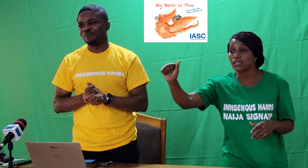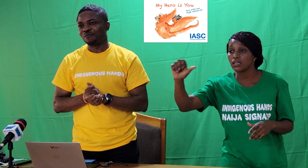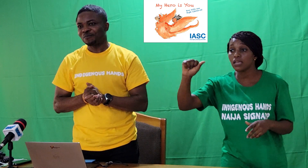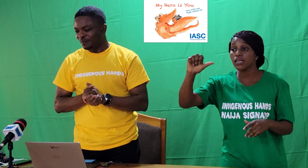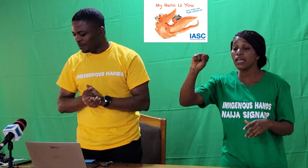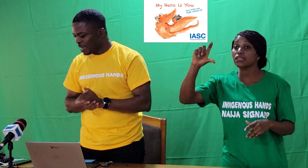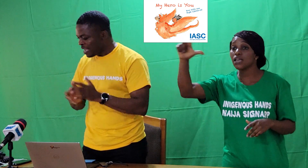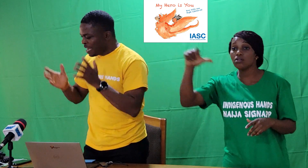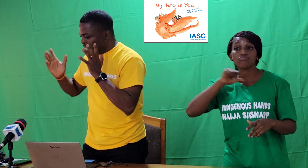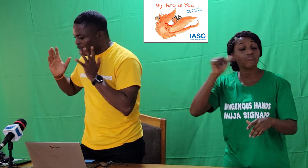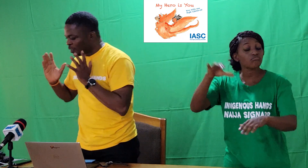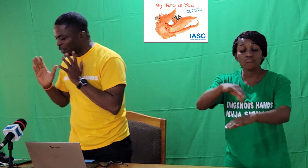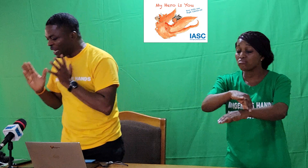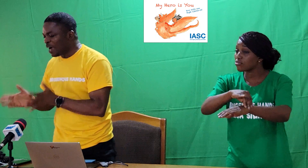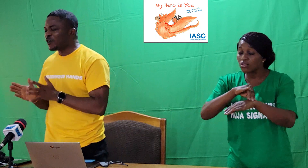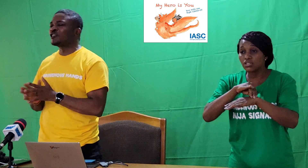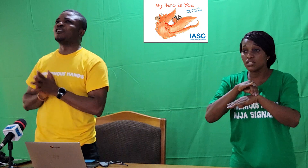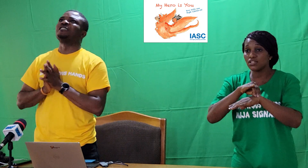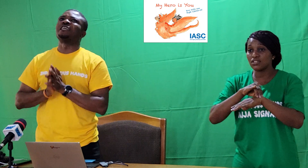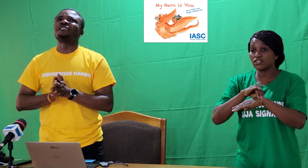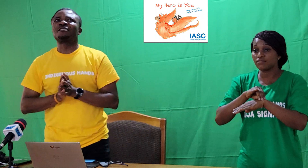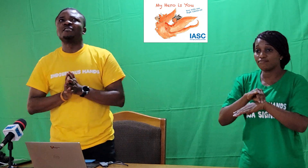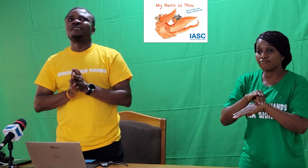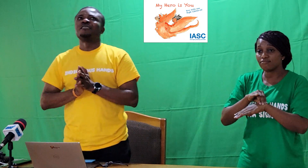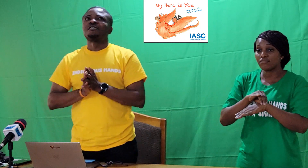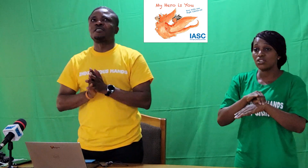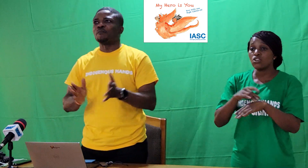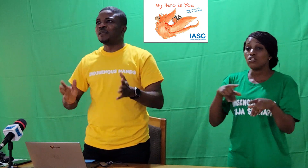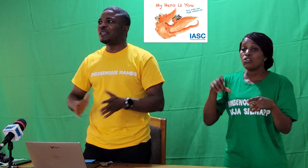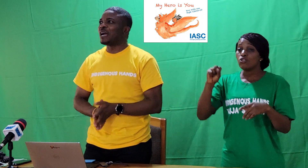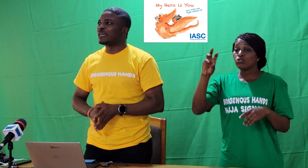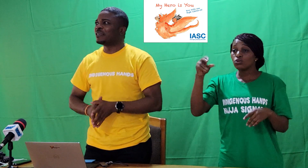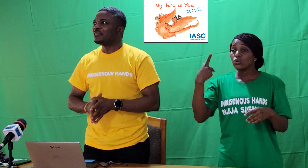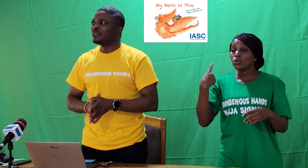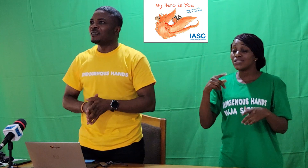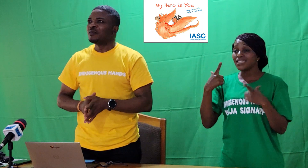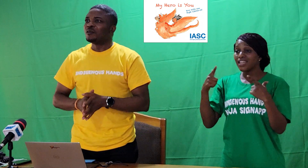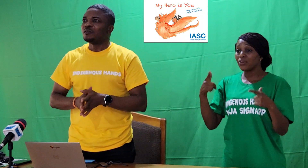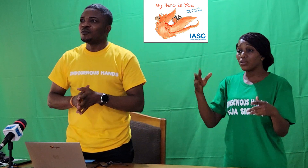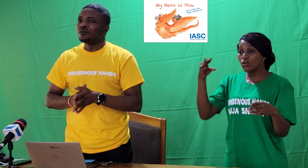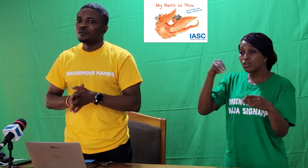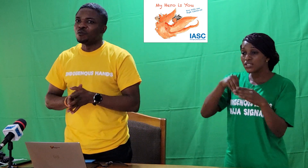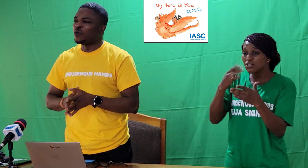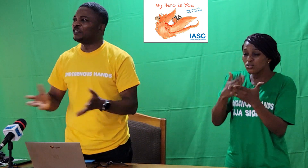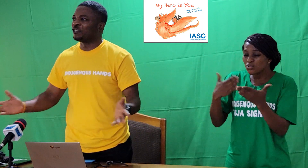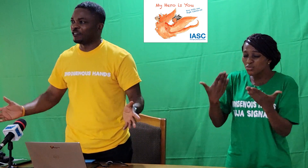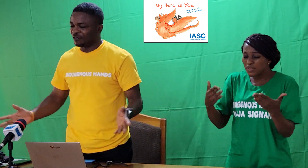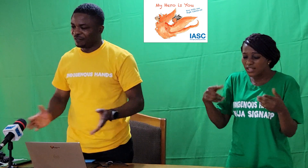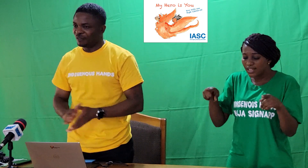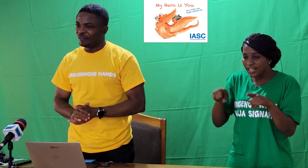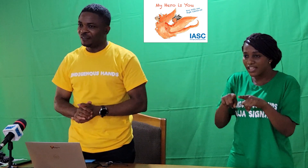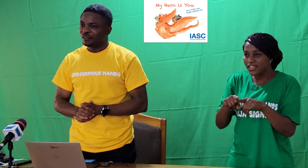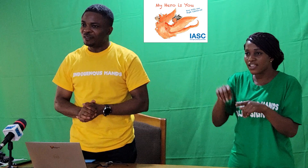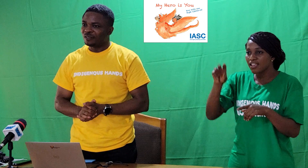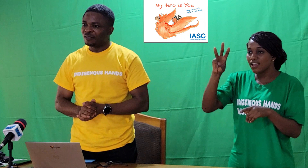confusion. So the language contains something like winter,